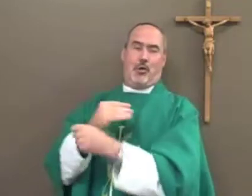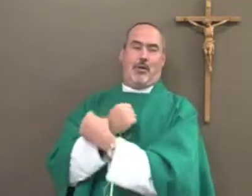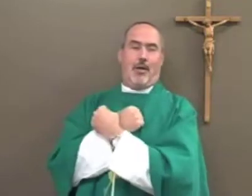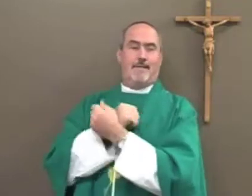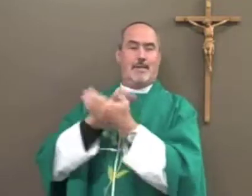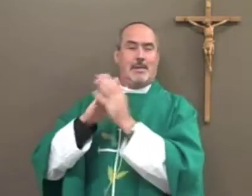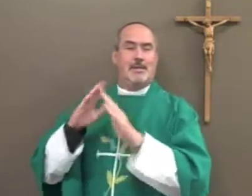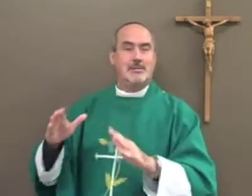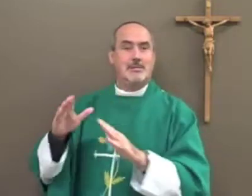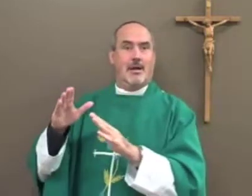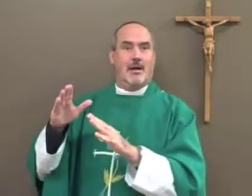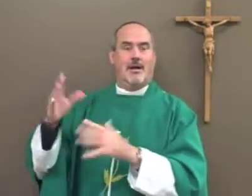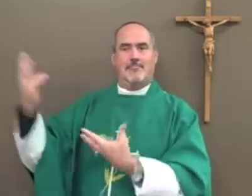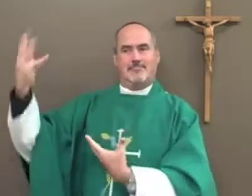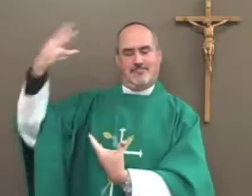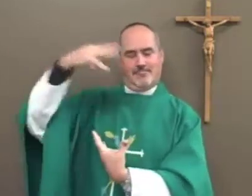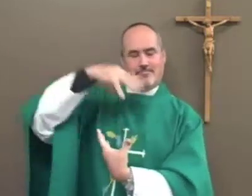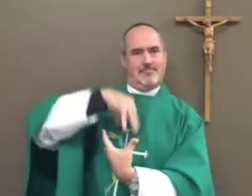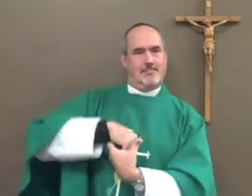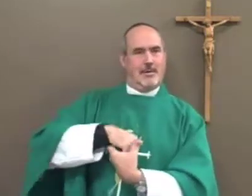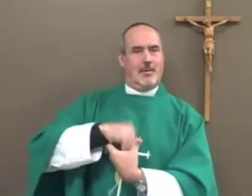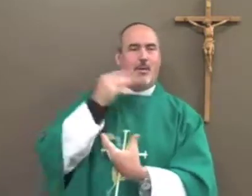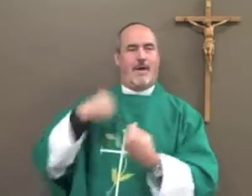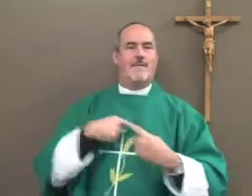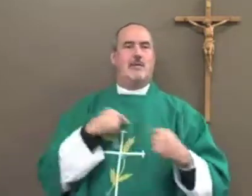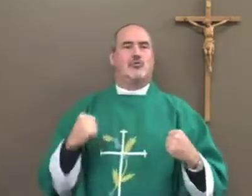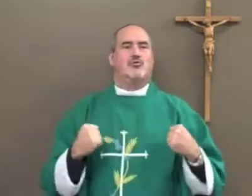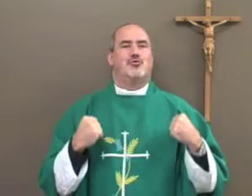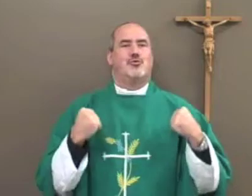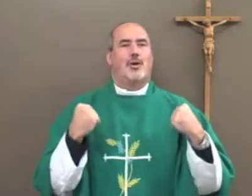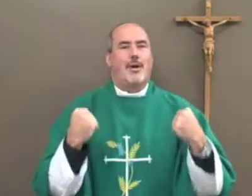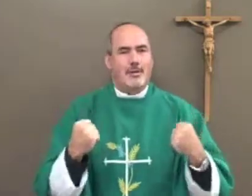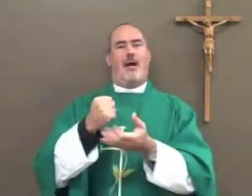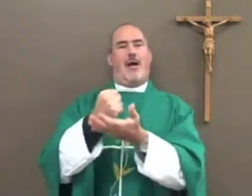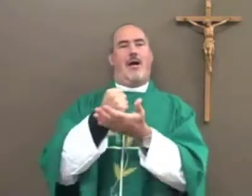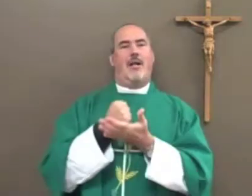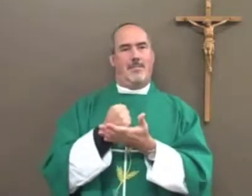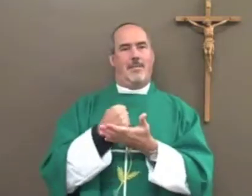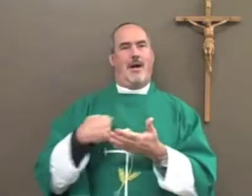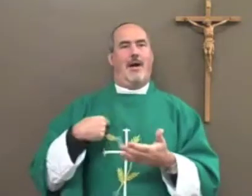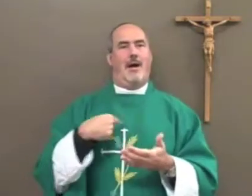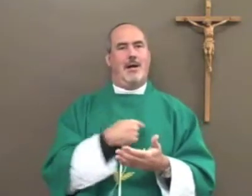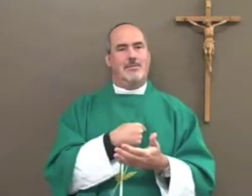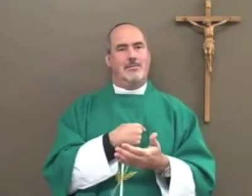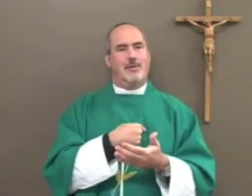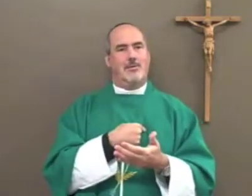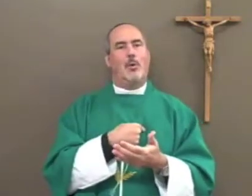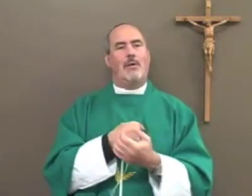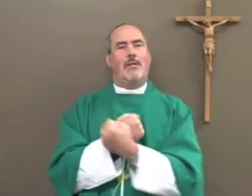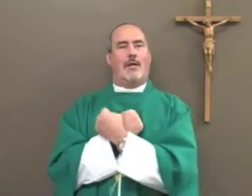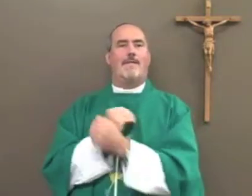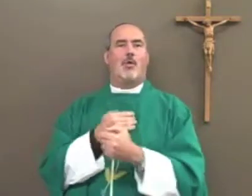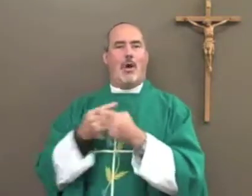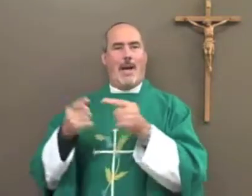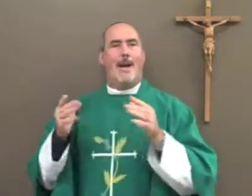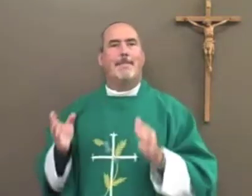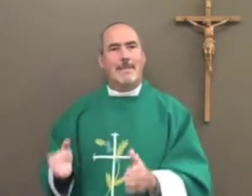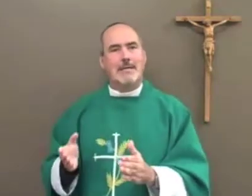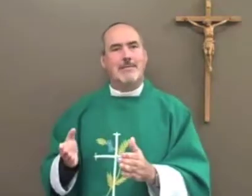His grace and His peace so that it can fill our hearts and strengthen us. And it helps us to love